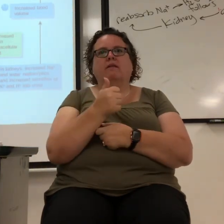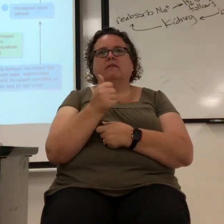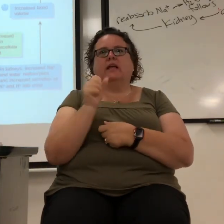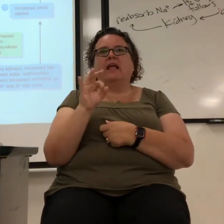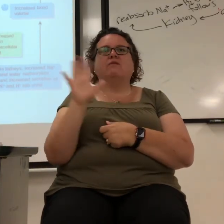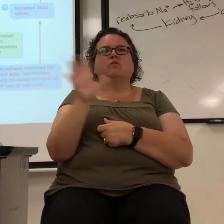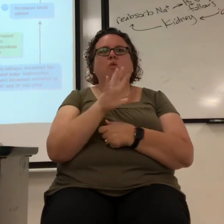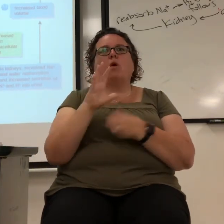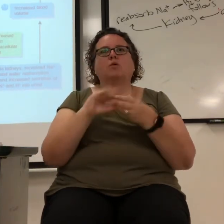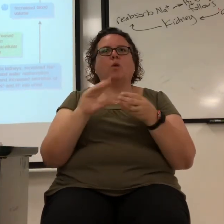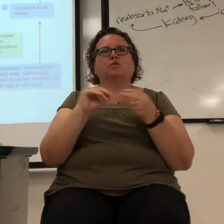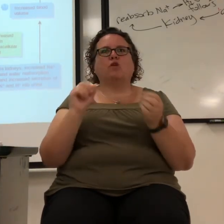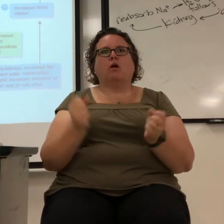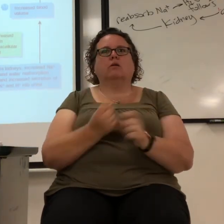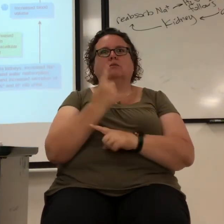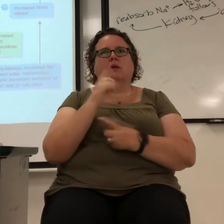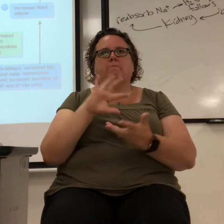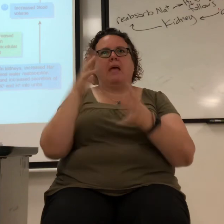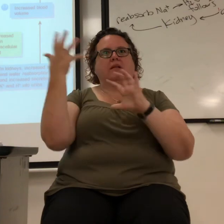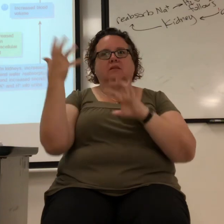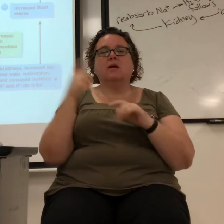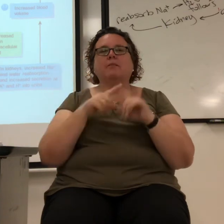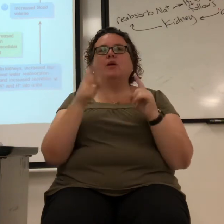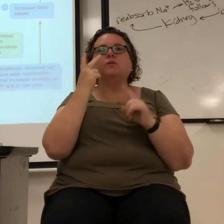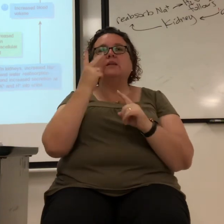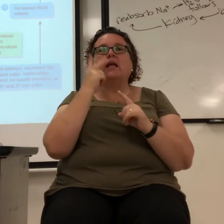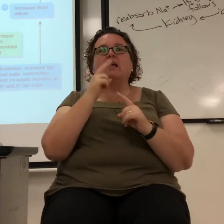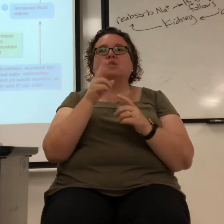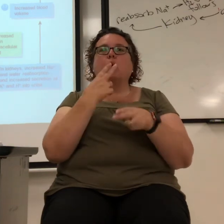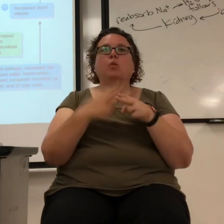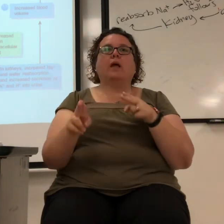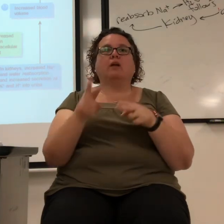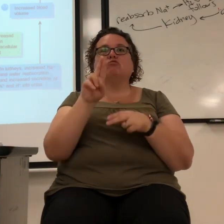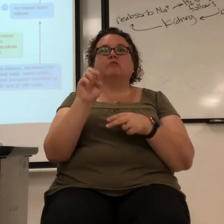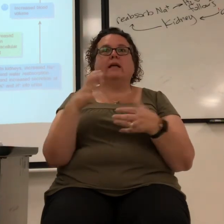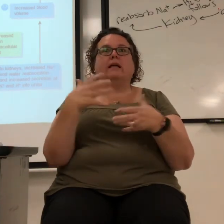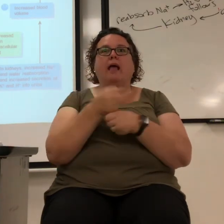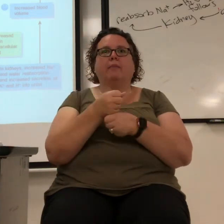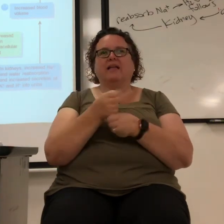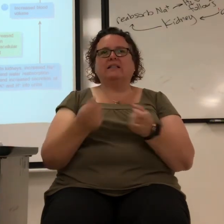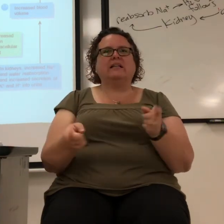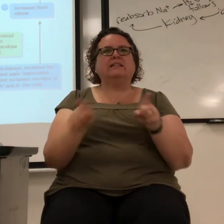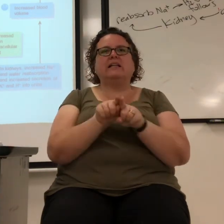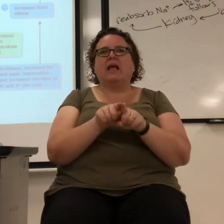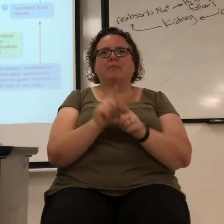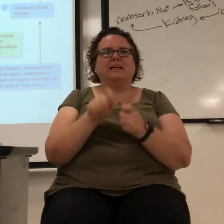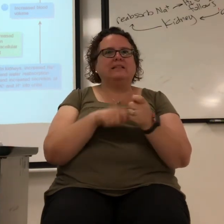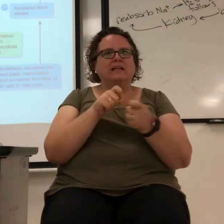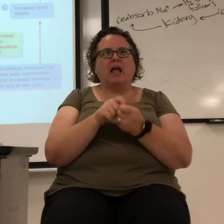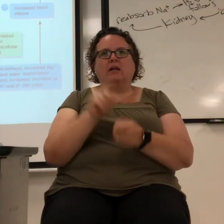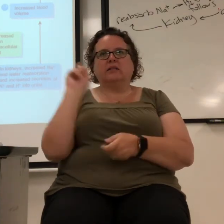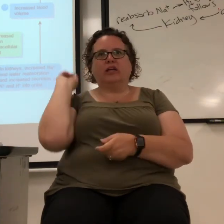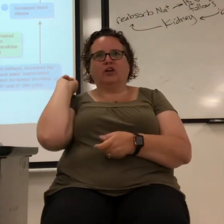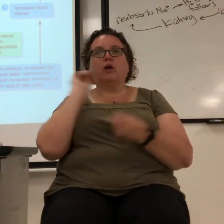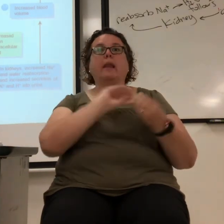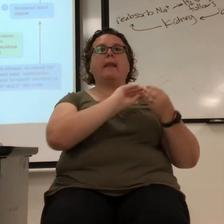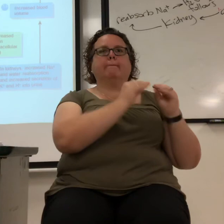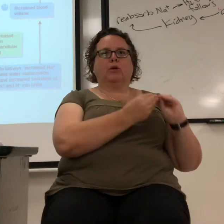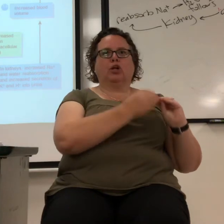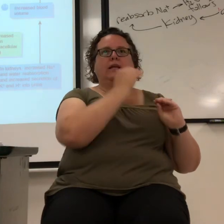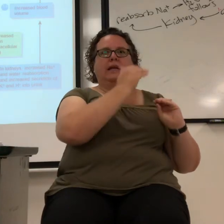your notes are a mess. And you can see, just as a quick recap, recap is the exact same thing we just did. Numbered